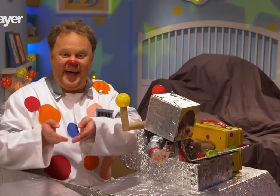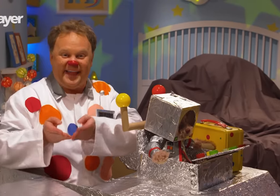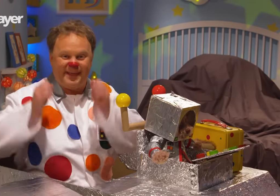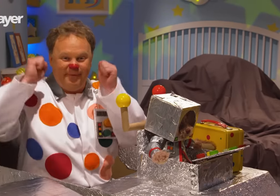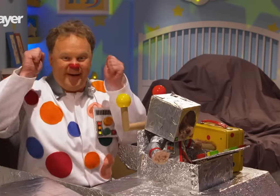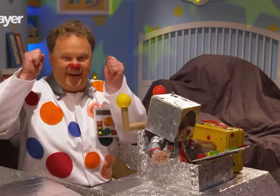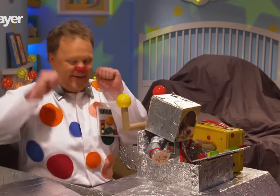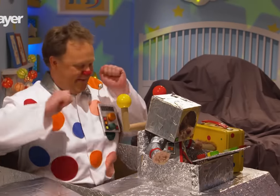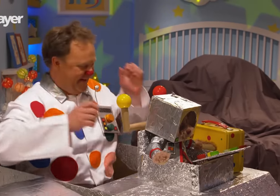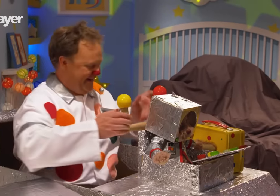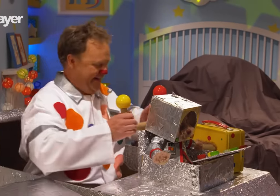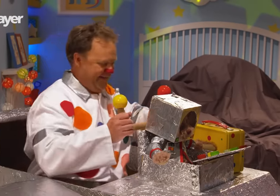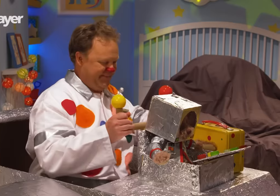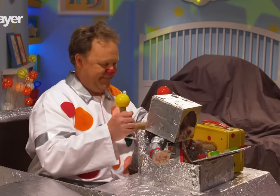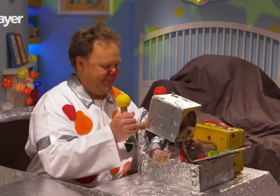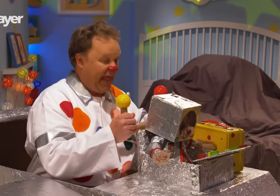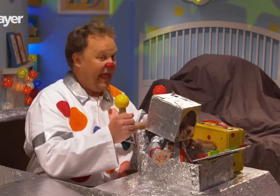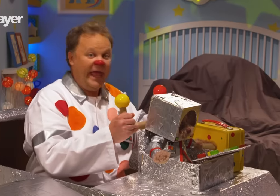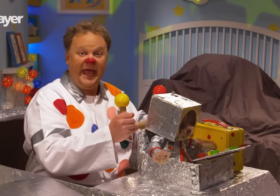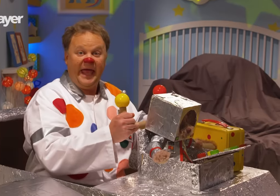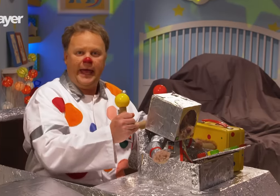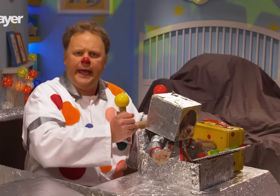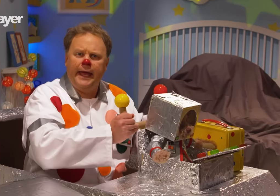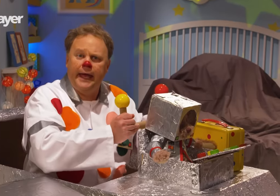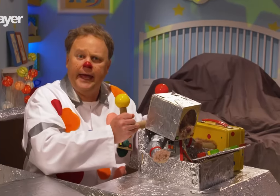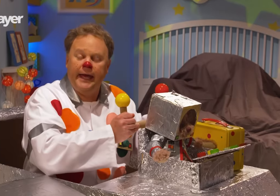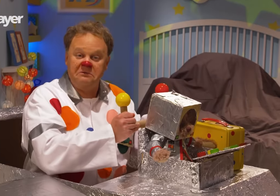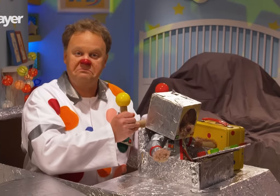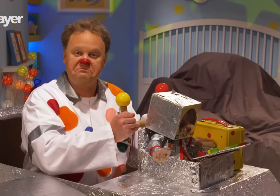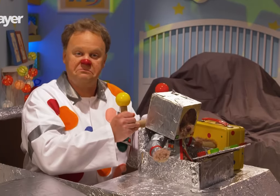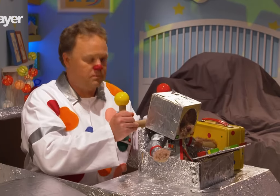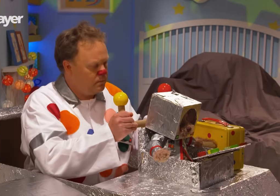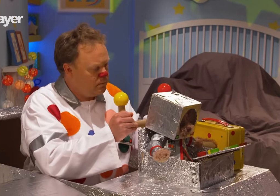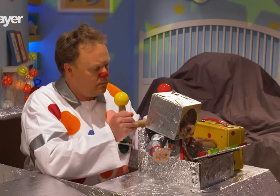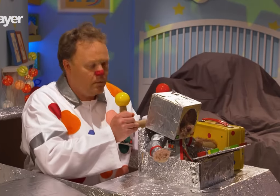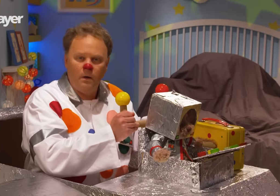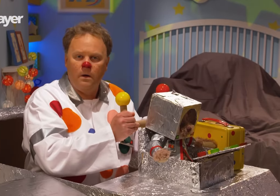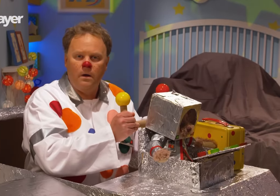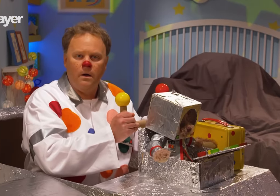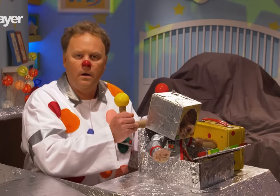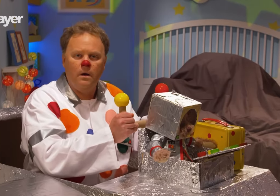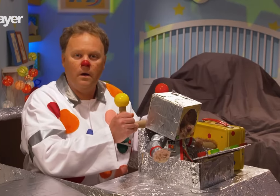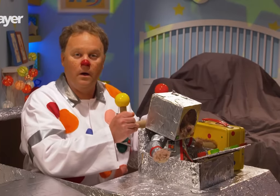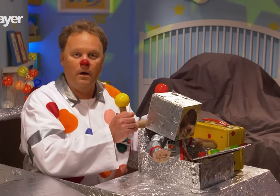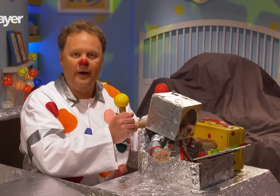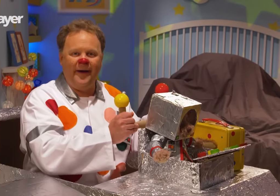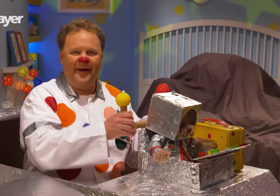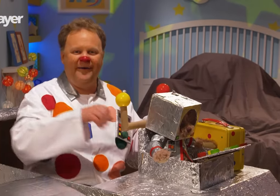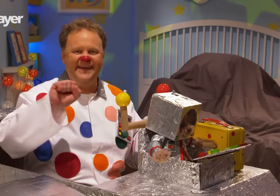Earth. Woohoo! Before you take off, Mr. Tumble, please, can you show us the sign for alien? Oh,